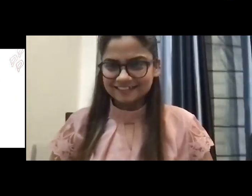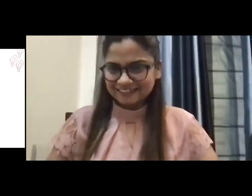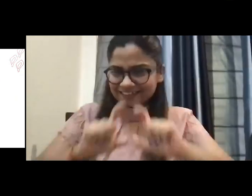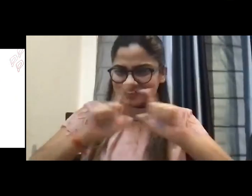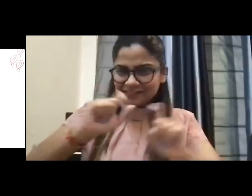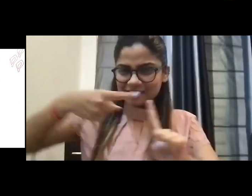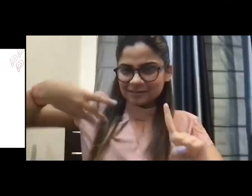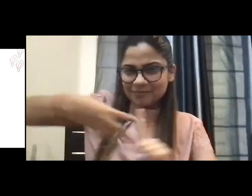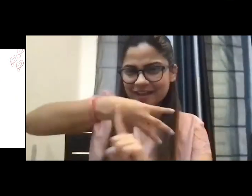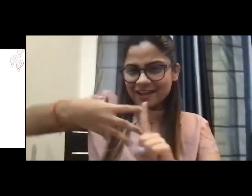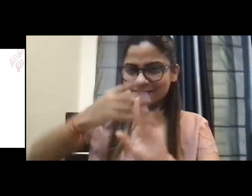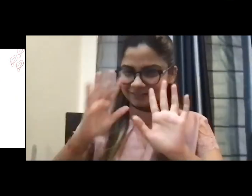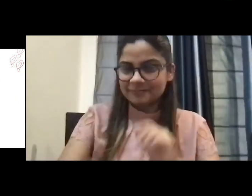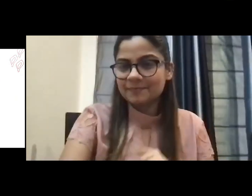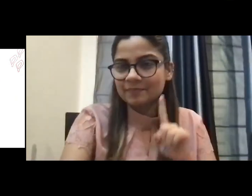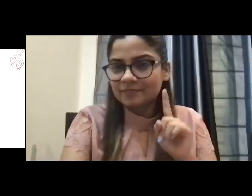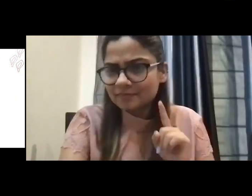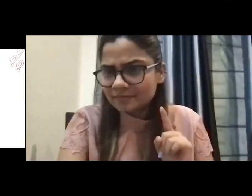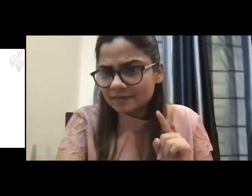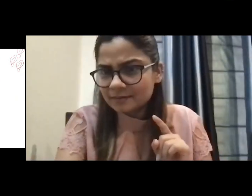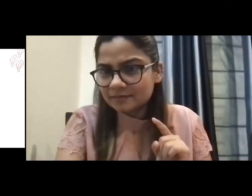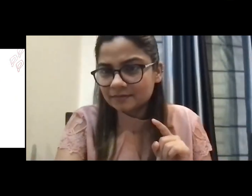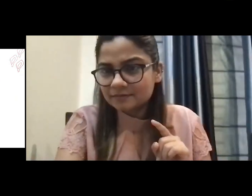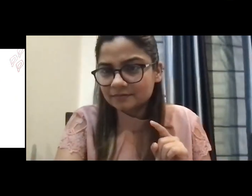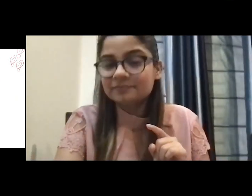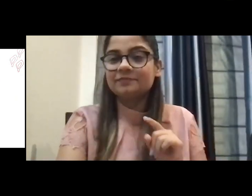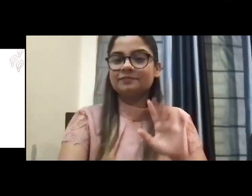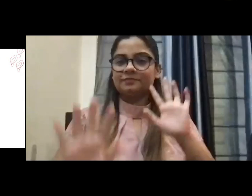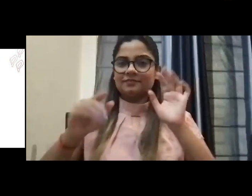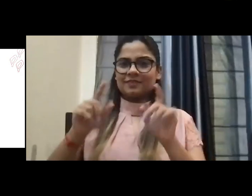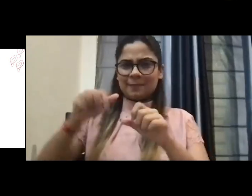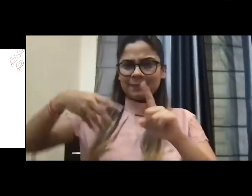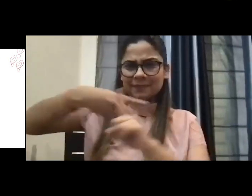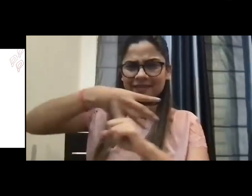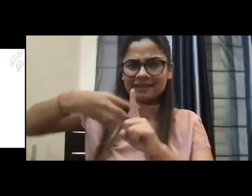right? Hope this is clear. The concept is clear.